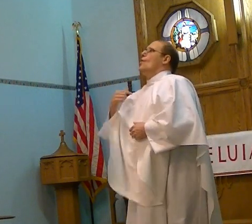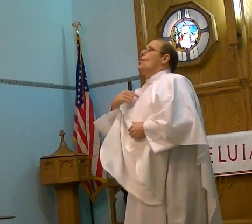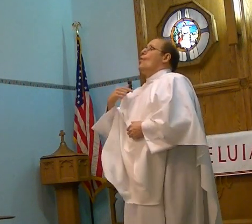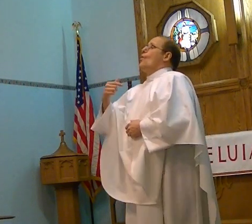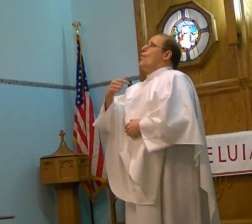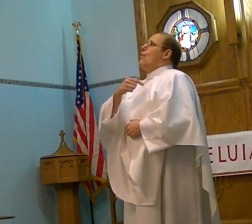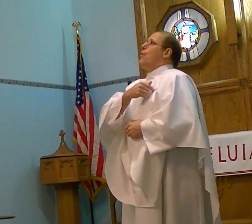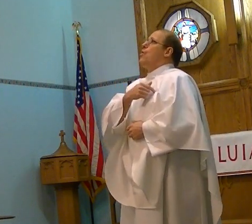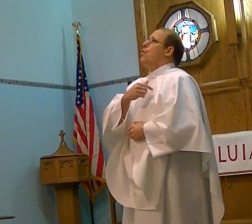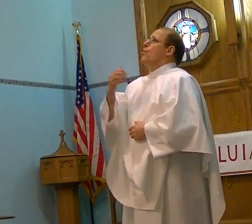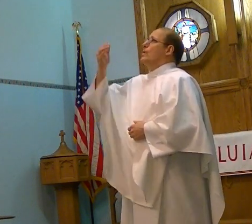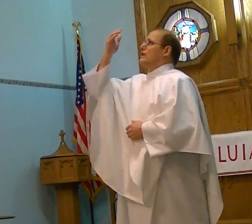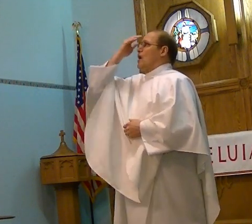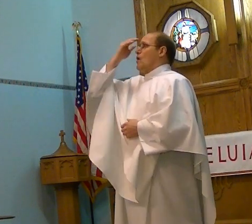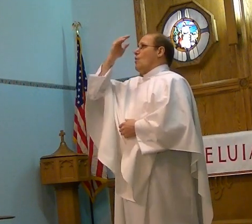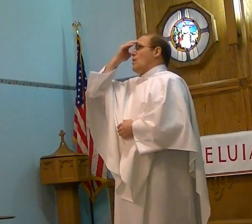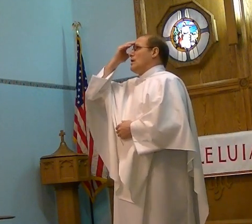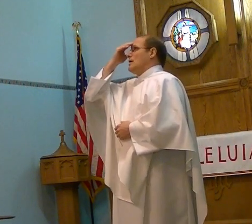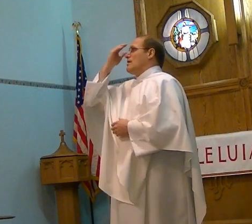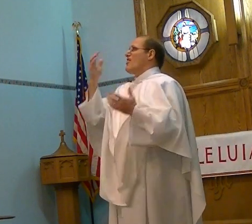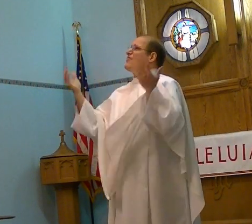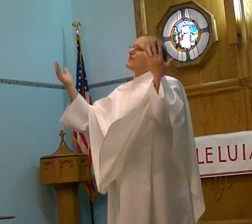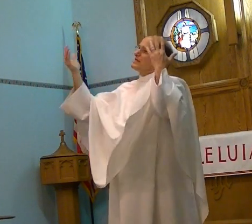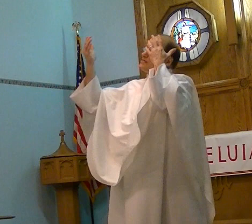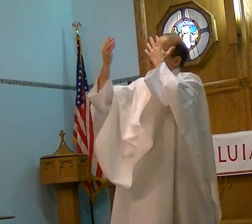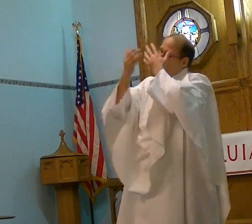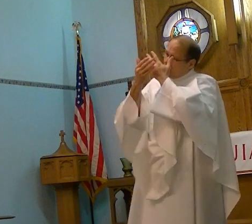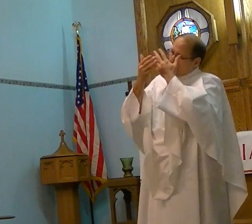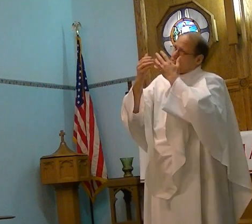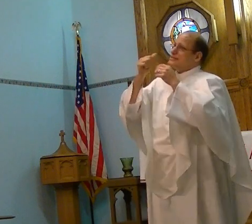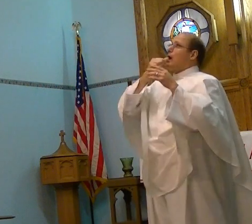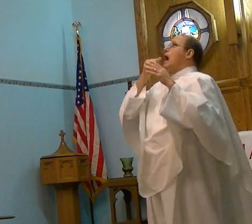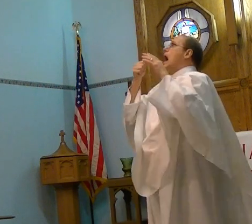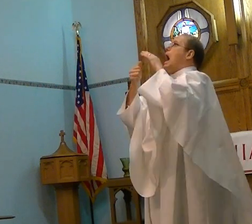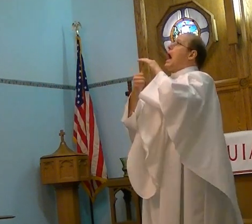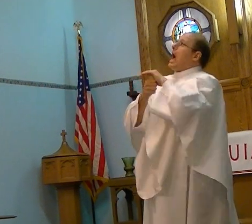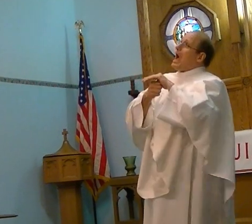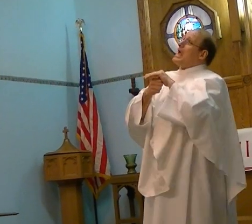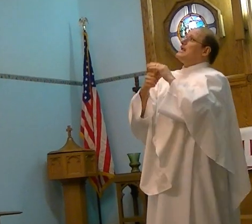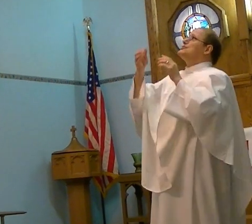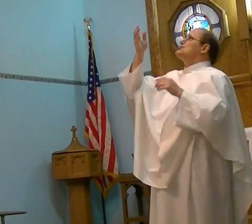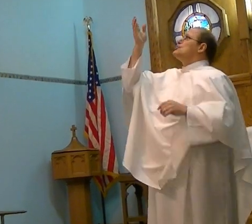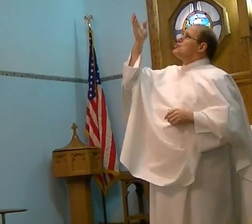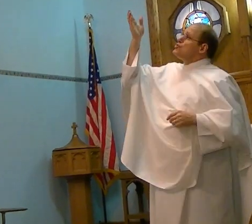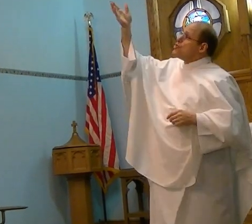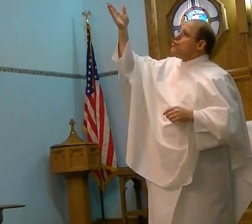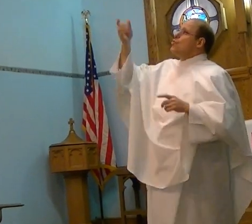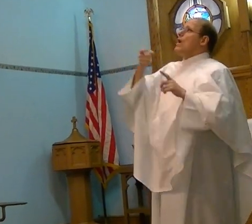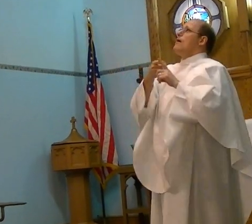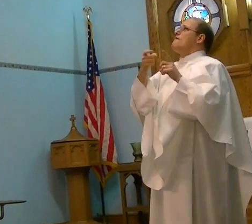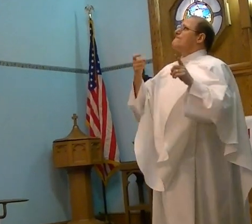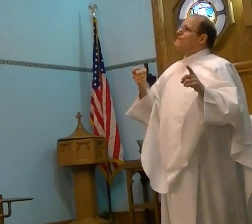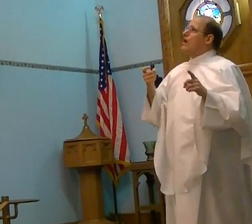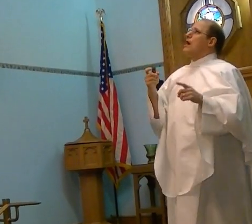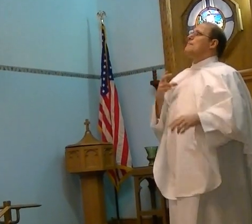God, we know that darkness hides you from